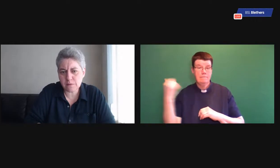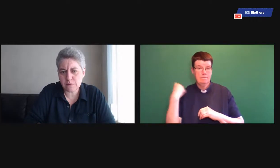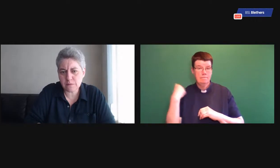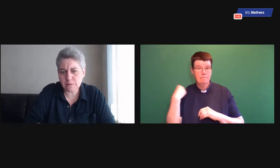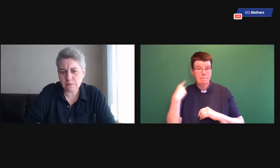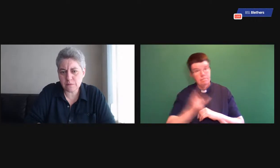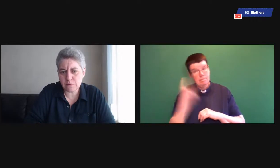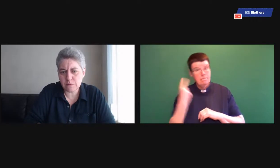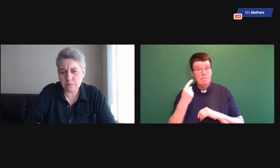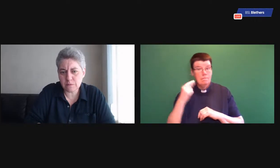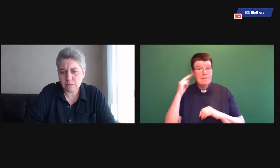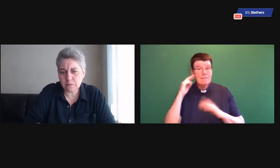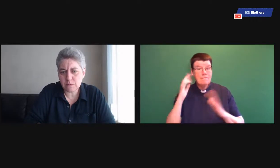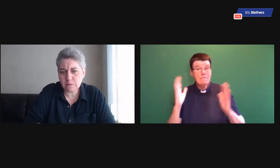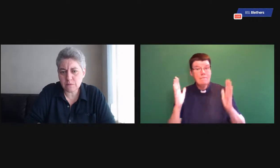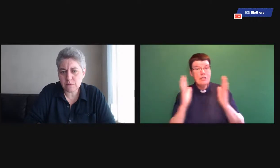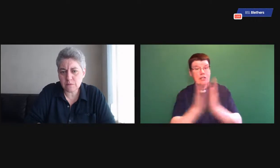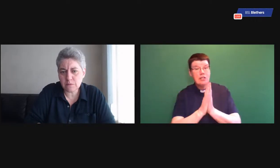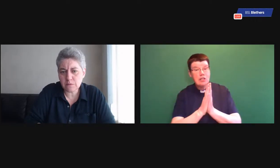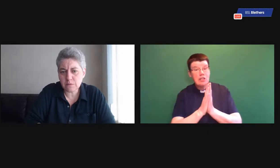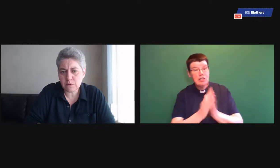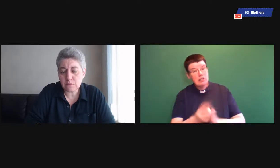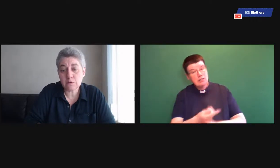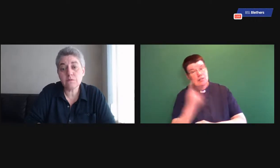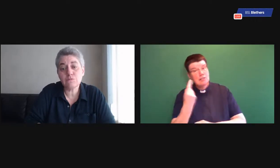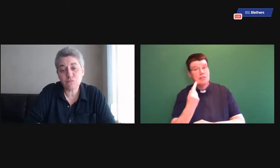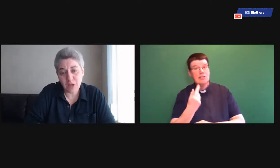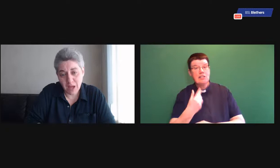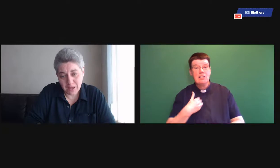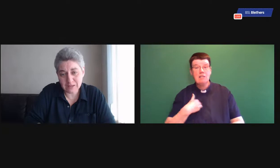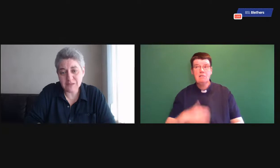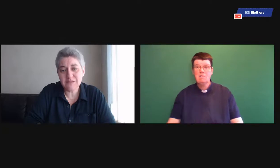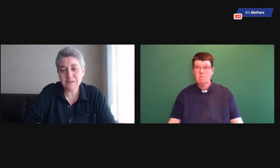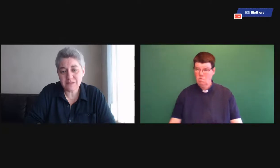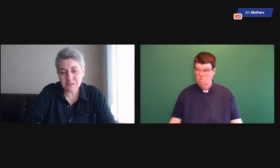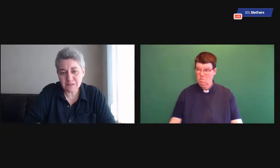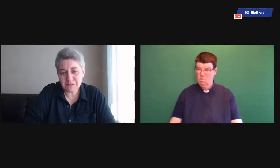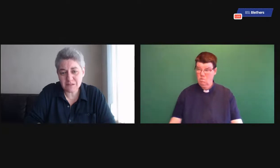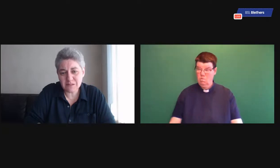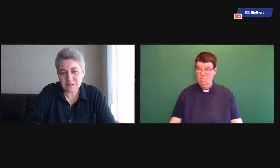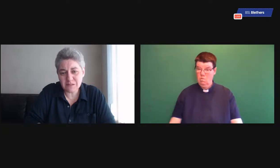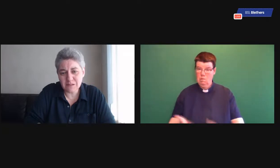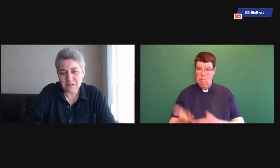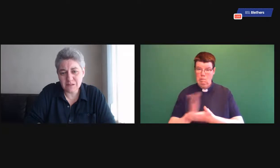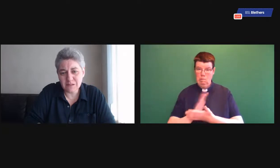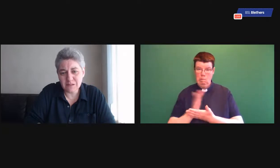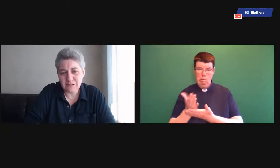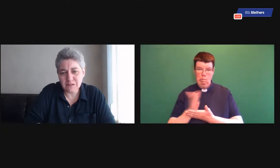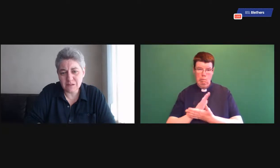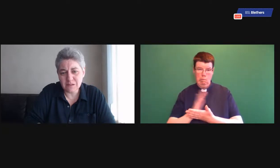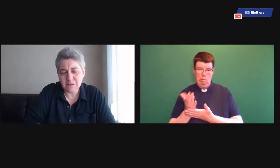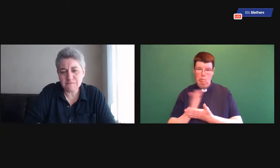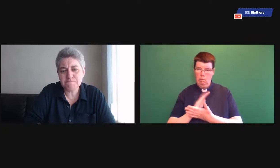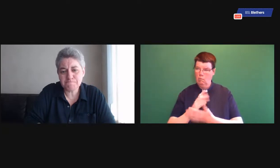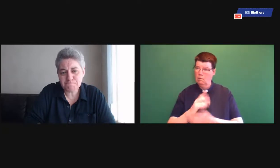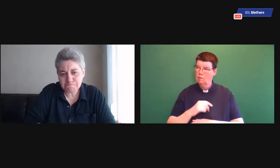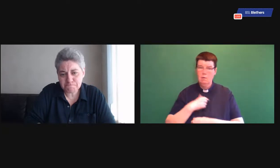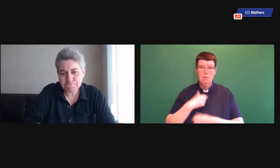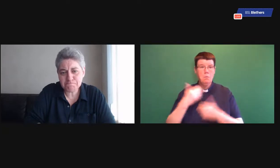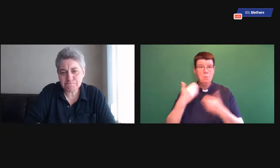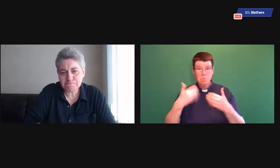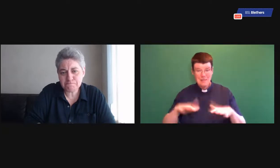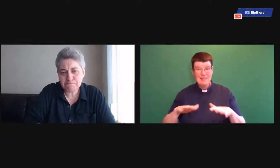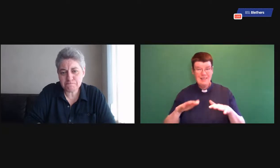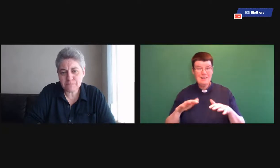thank you. And there was one deaf person there had said to me, do you want to go to the deaf church? And I was like, what? Deaf church? And I wasn't